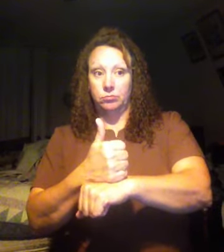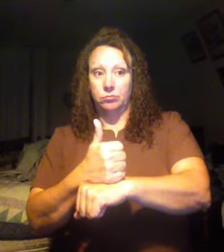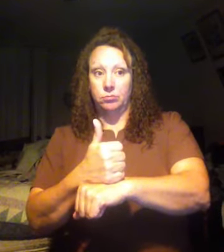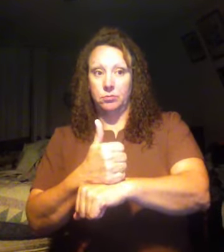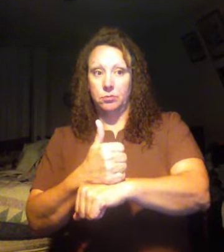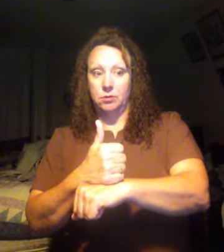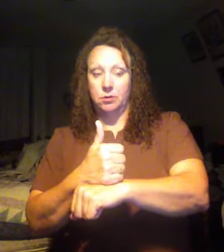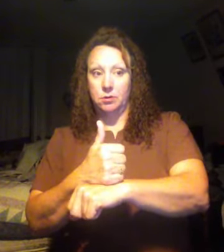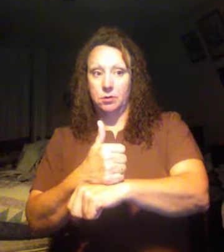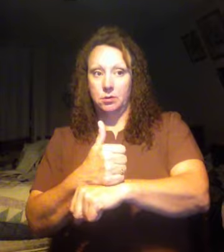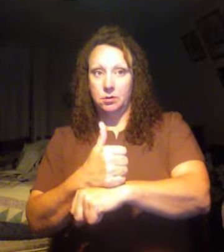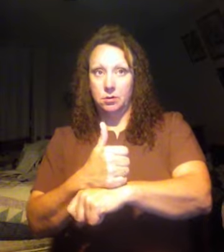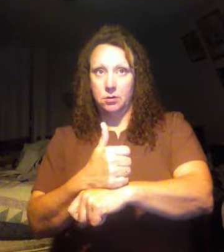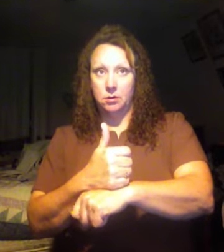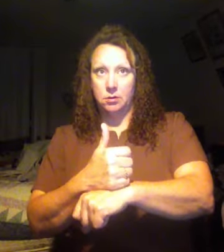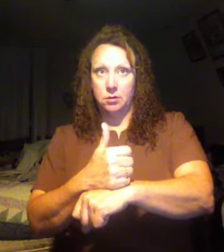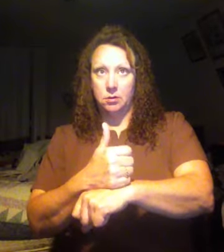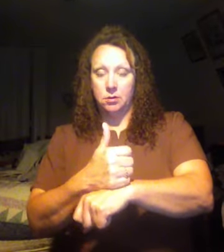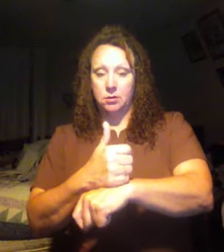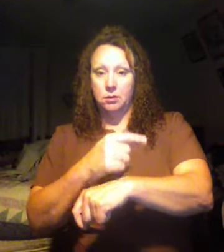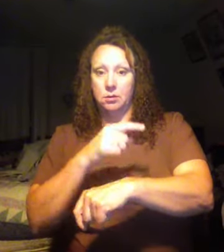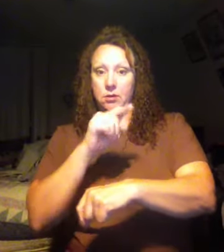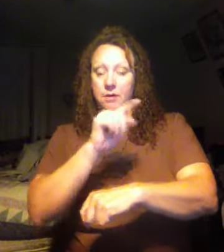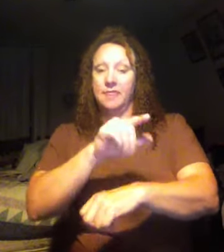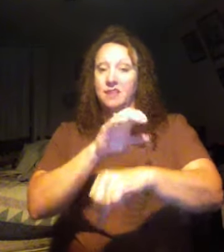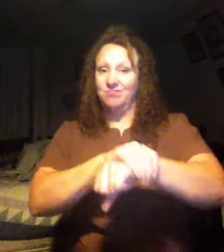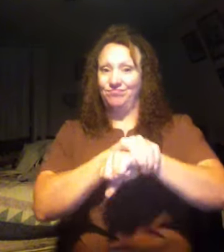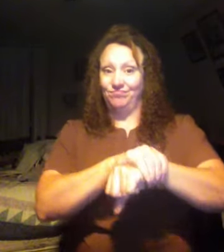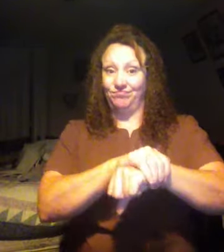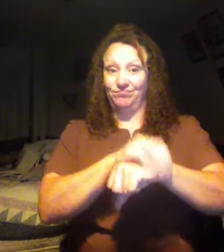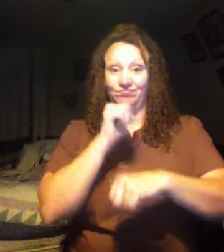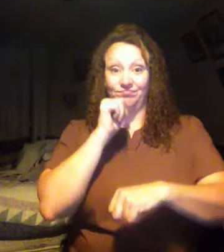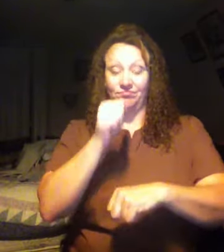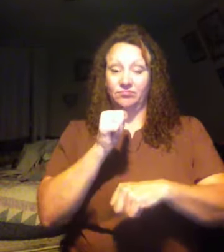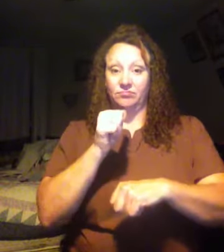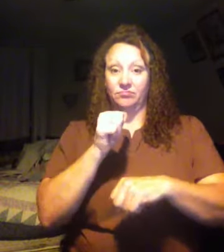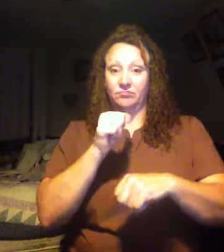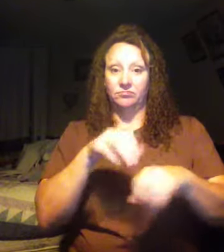fight, and the British aren't going to get this done so easily. Any questions?